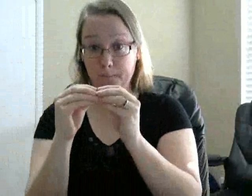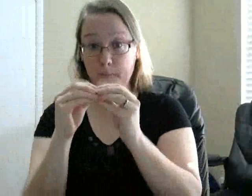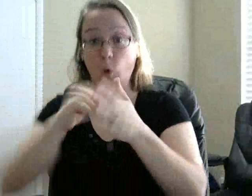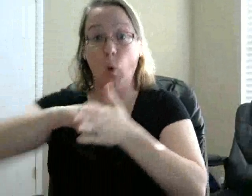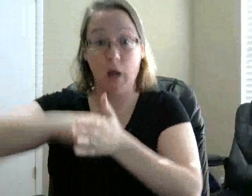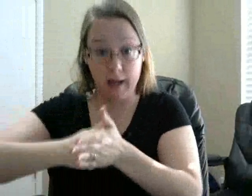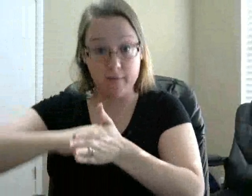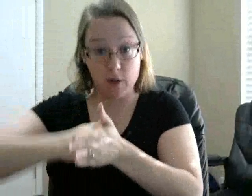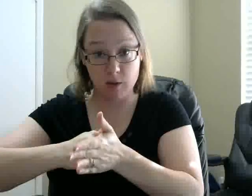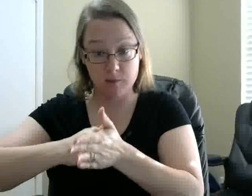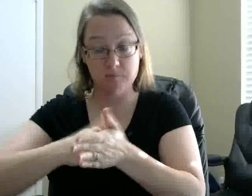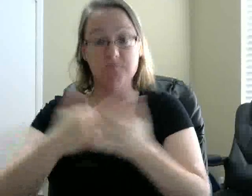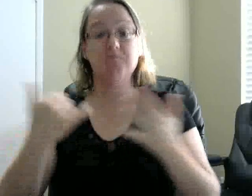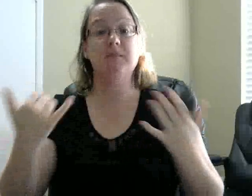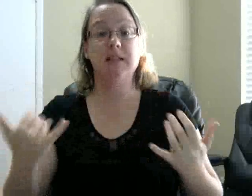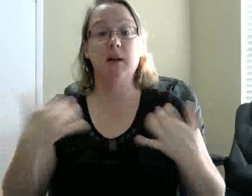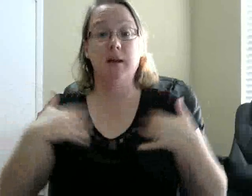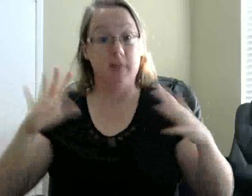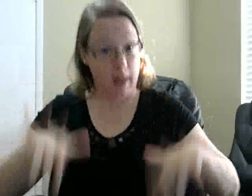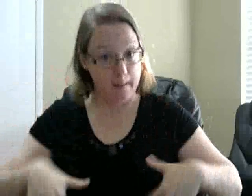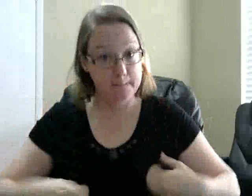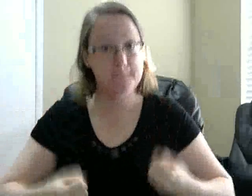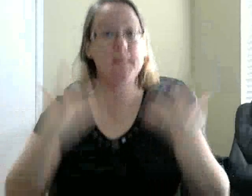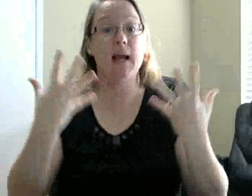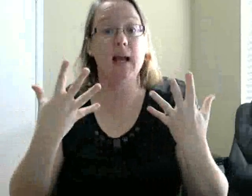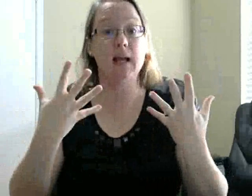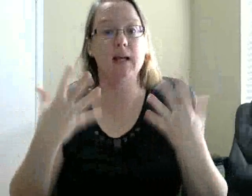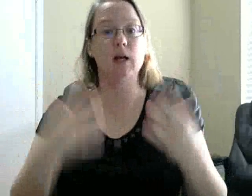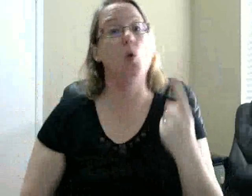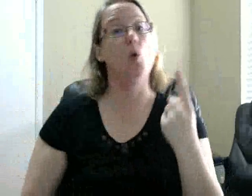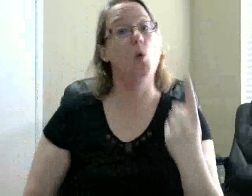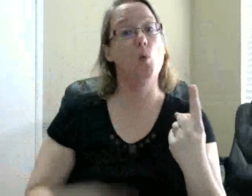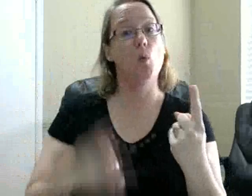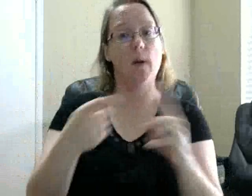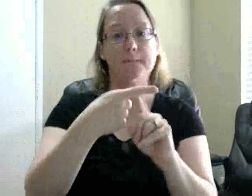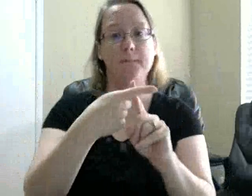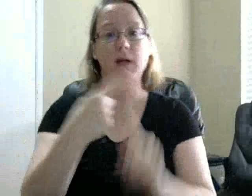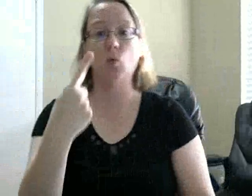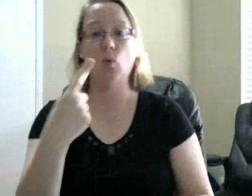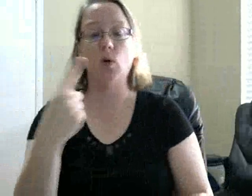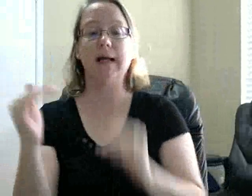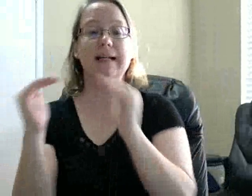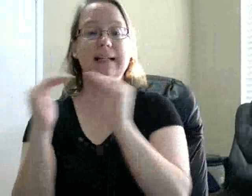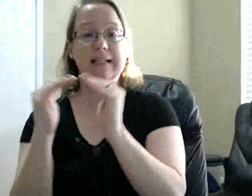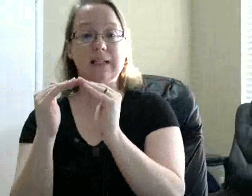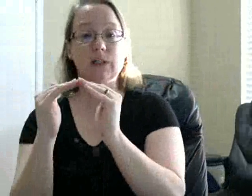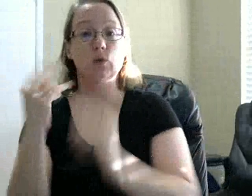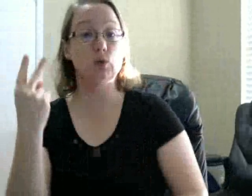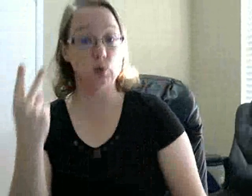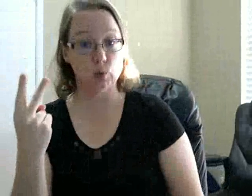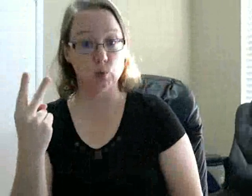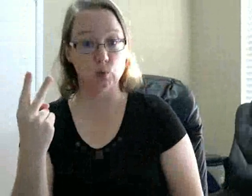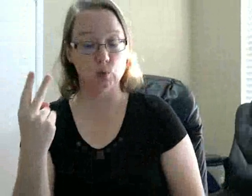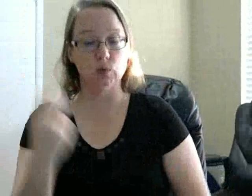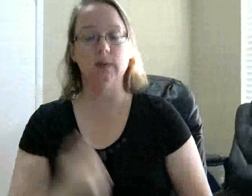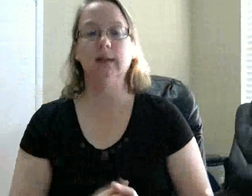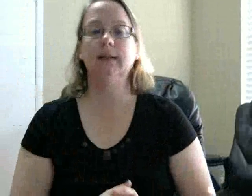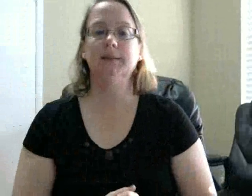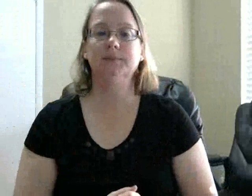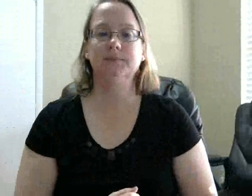now have? Well, let's see, I have 1, 2 avocados. So 1 plus 1 is equal to 2. Now, I know what you're thinking. That